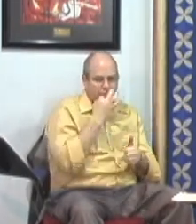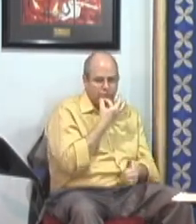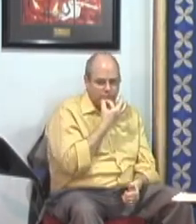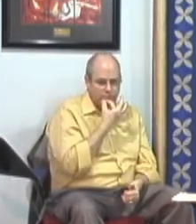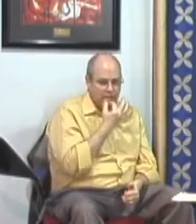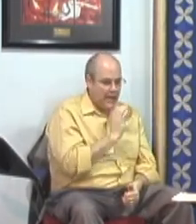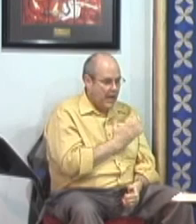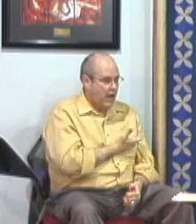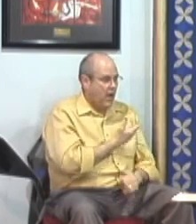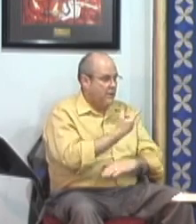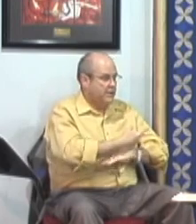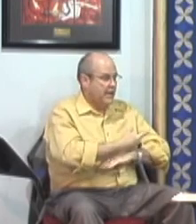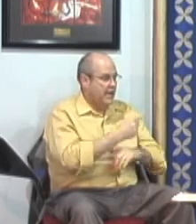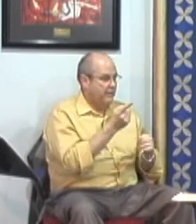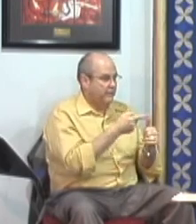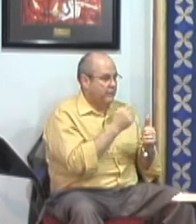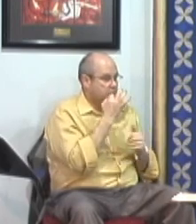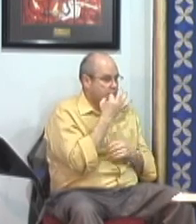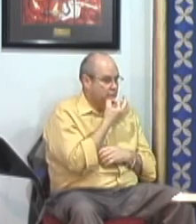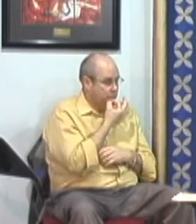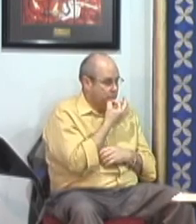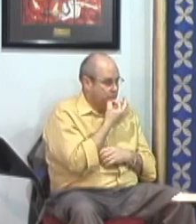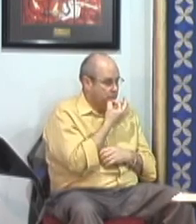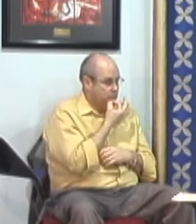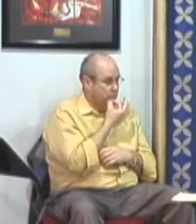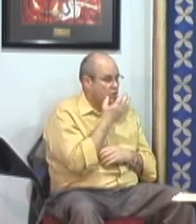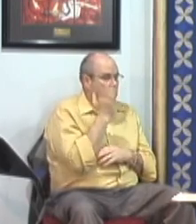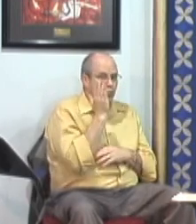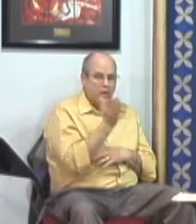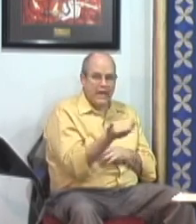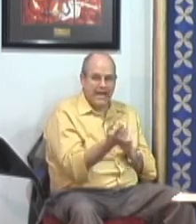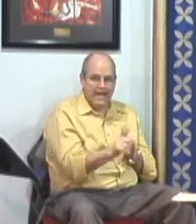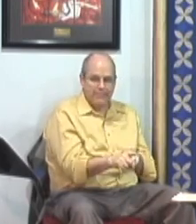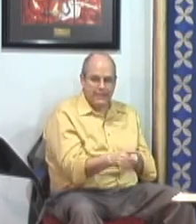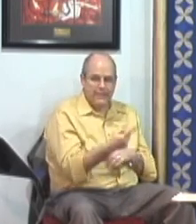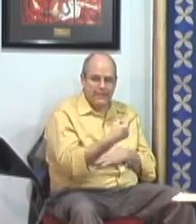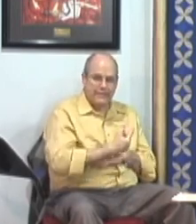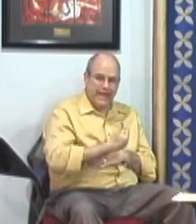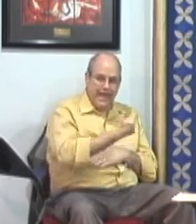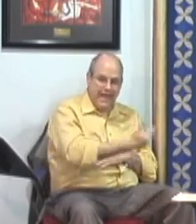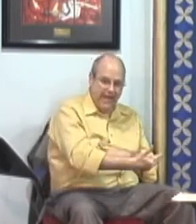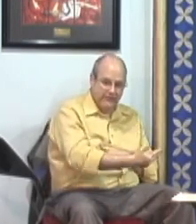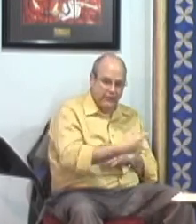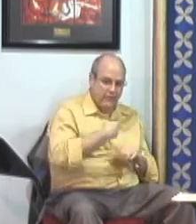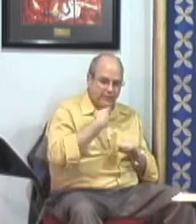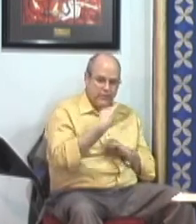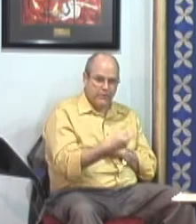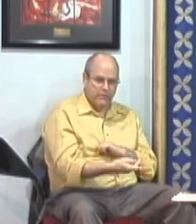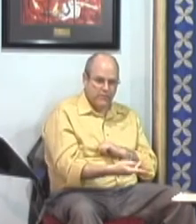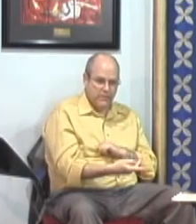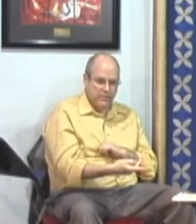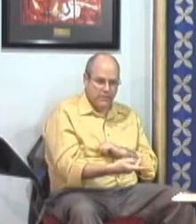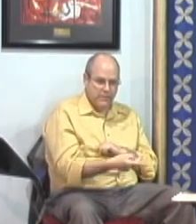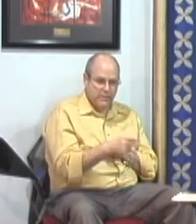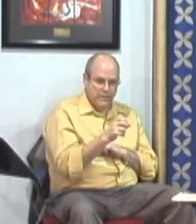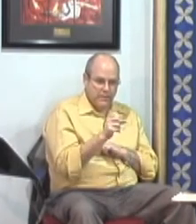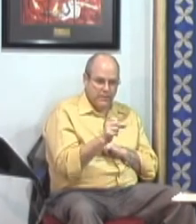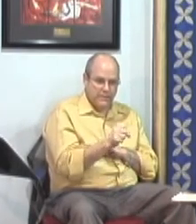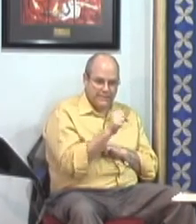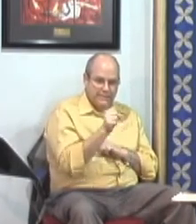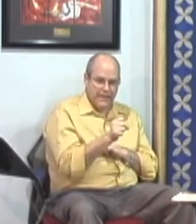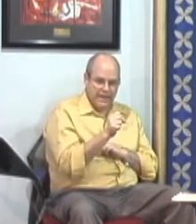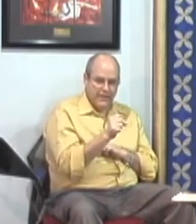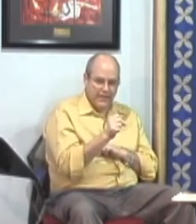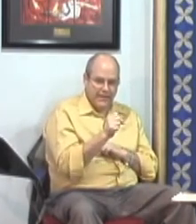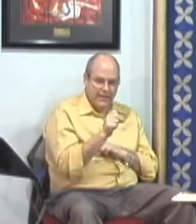Our day of first fruits, by the way, and I invite you to our service, will be the day after our Passover Seder, which is Saturday, the